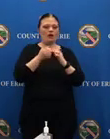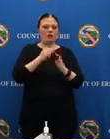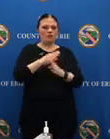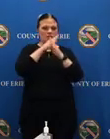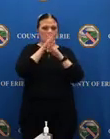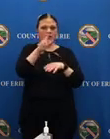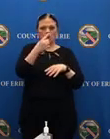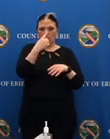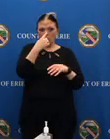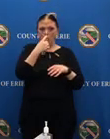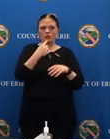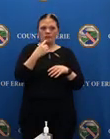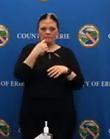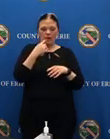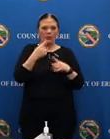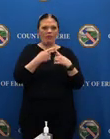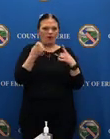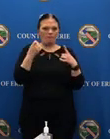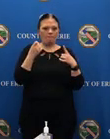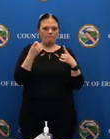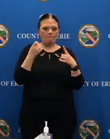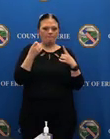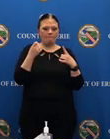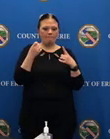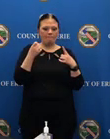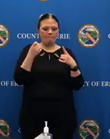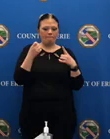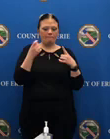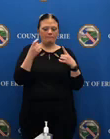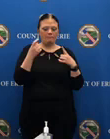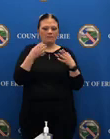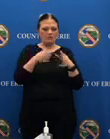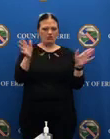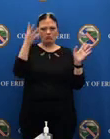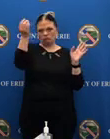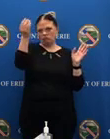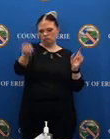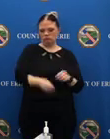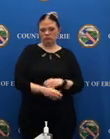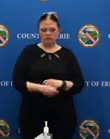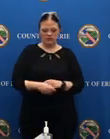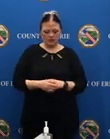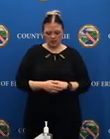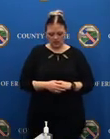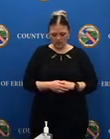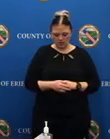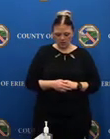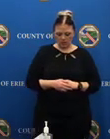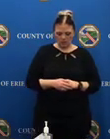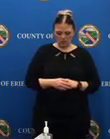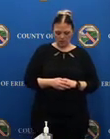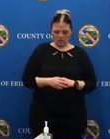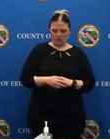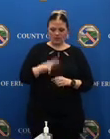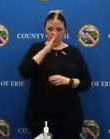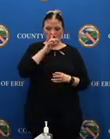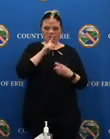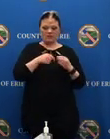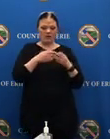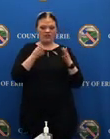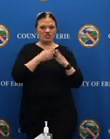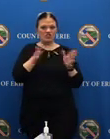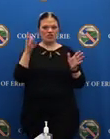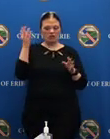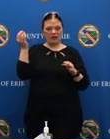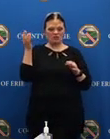protect your nose and your mouth from the general outdoors. And in speaking of general outdoors, we've had a